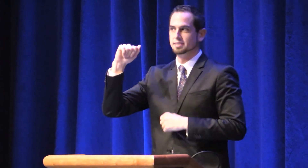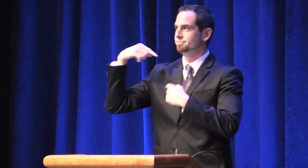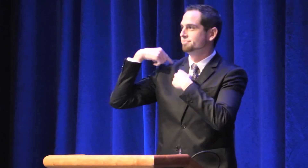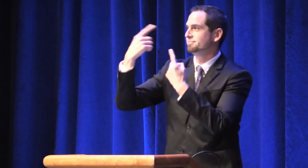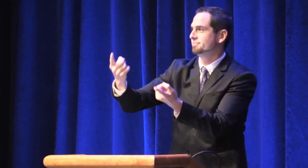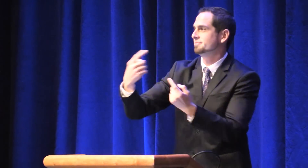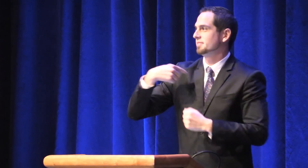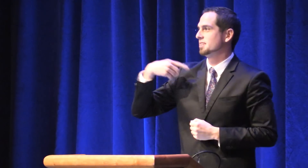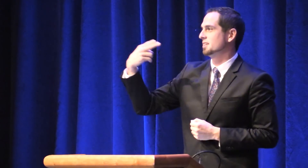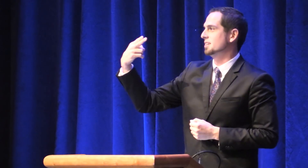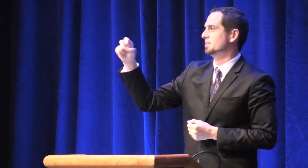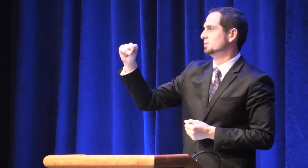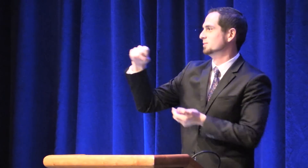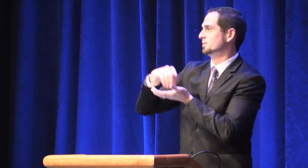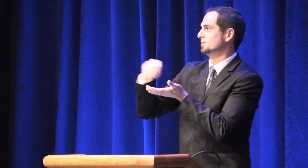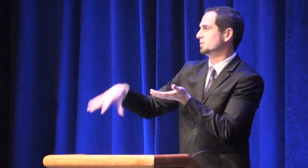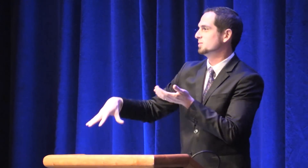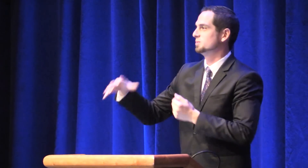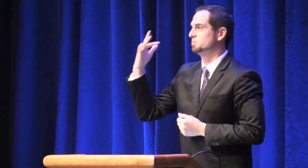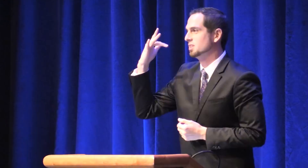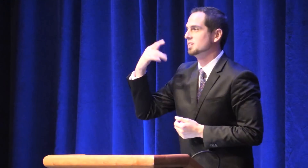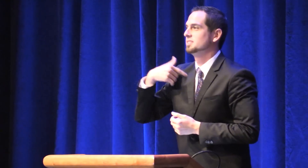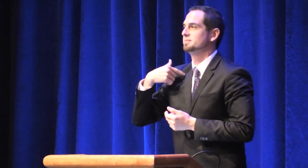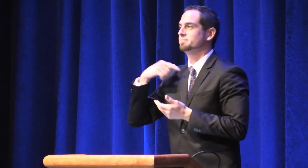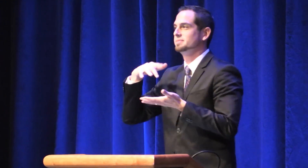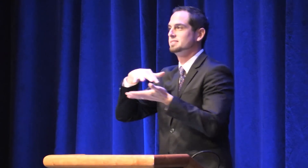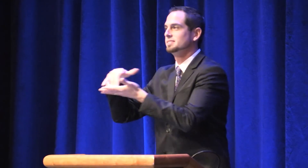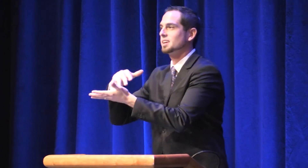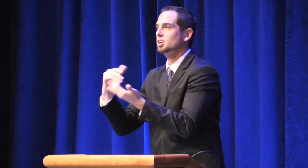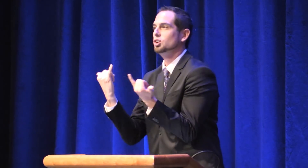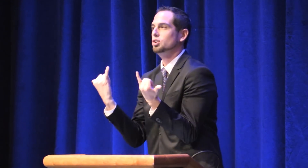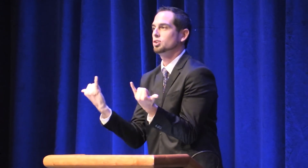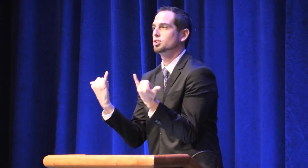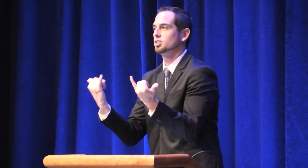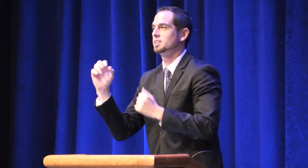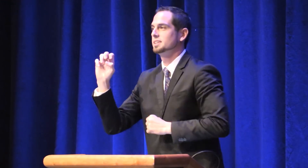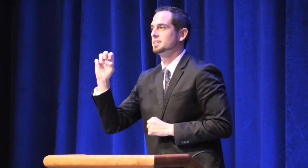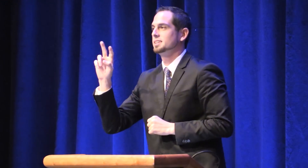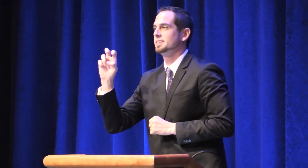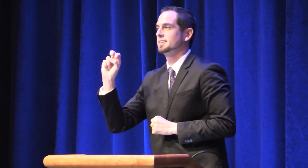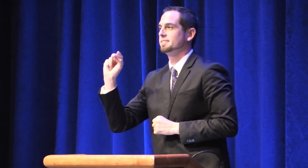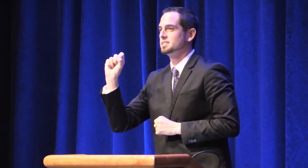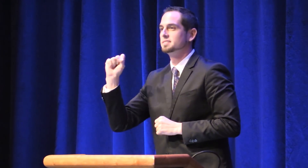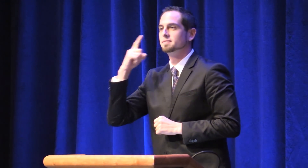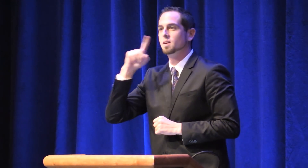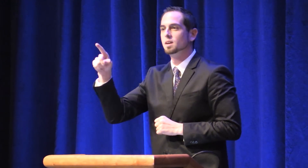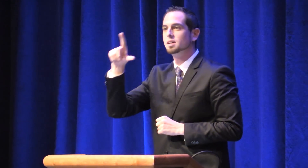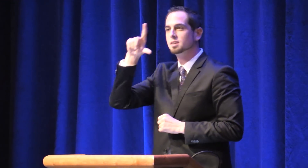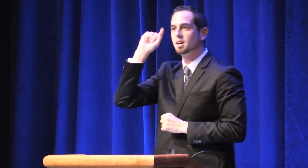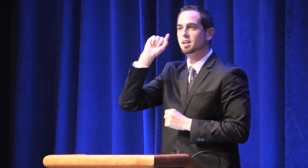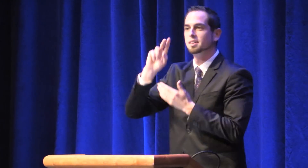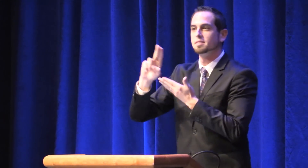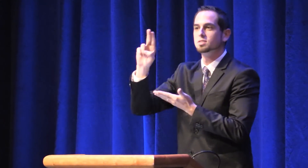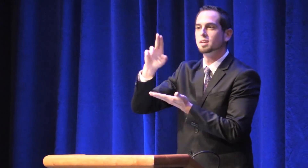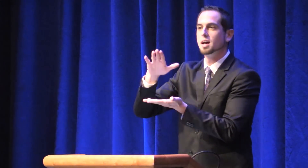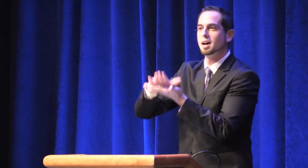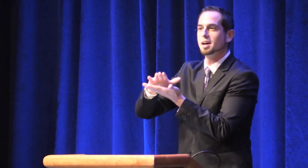Which is something I'm deeply passionate about. And that goes back to my high school years. I studied current